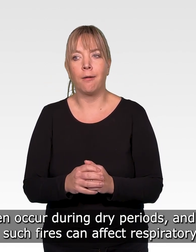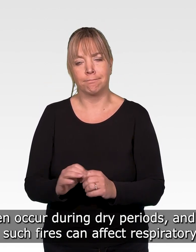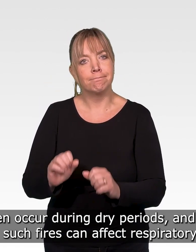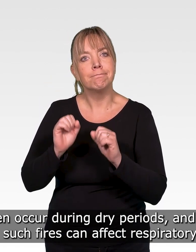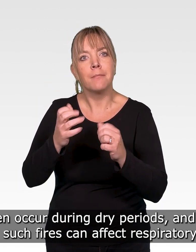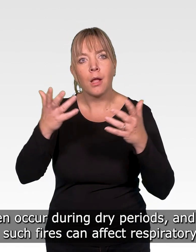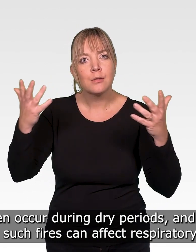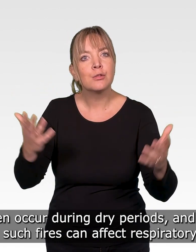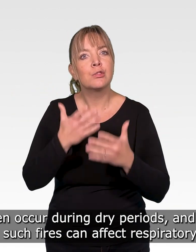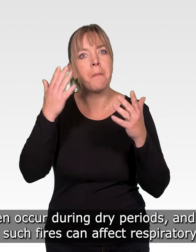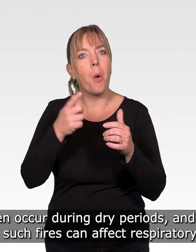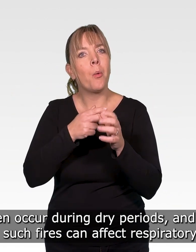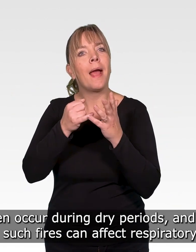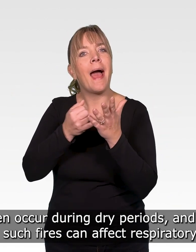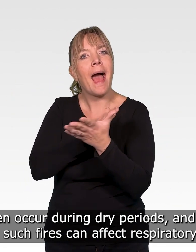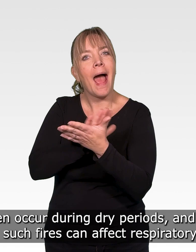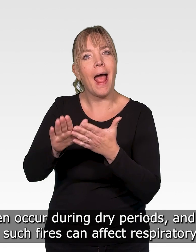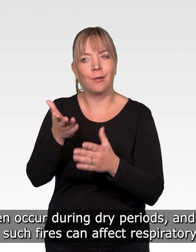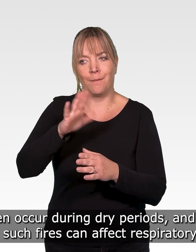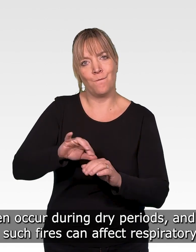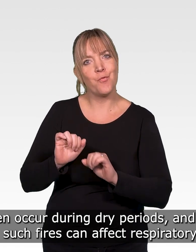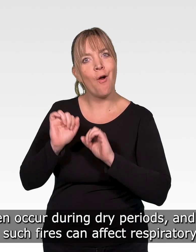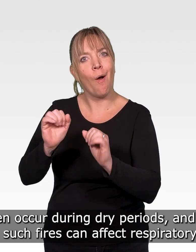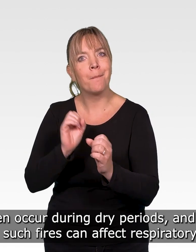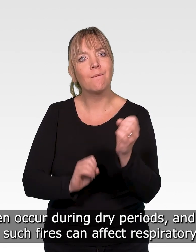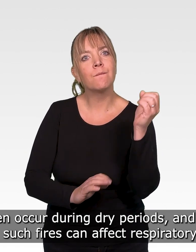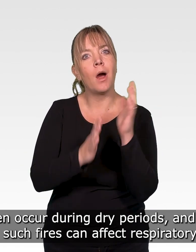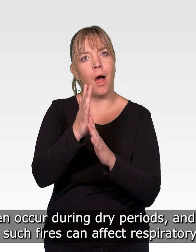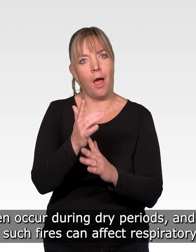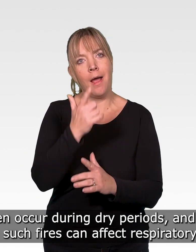and the smoke and ash from such fires can affect respiratory conditions.